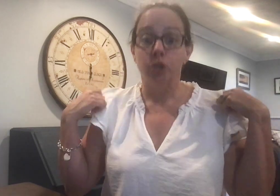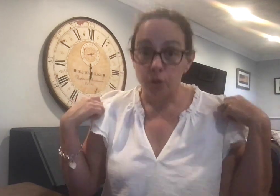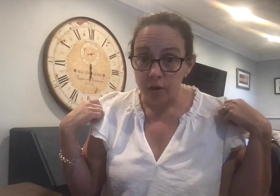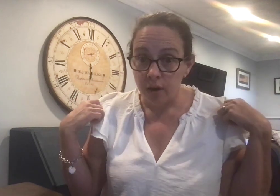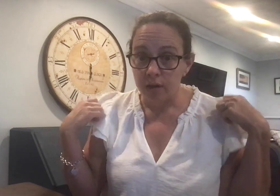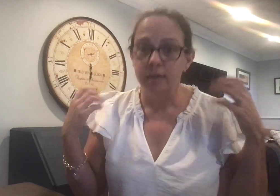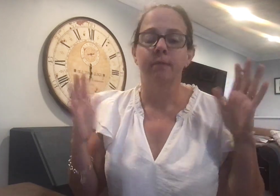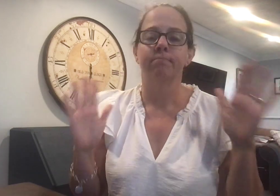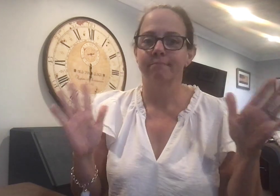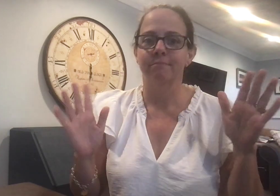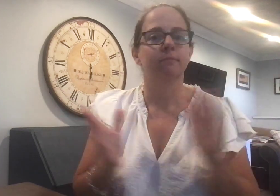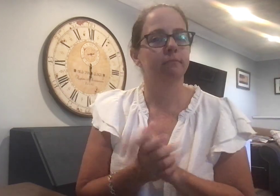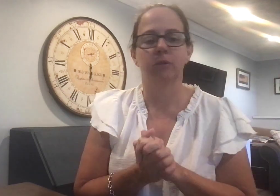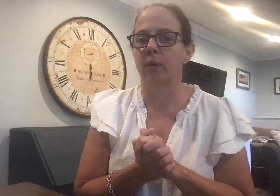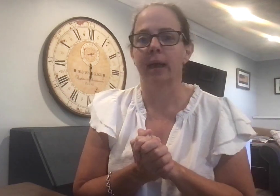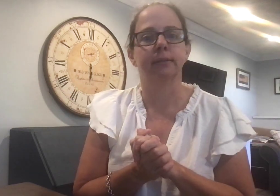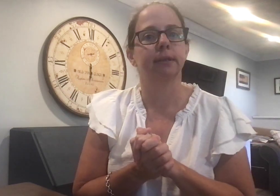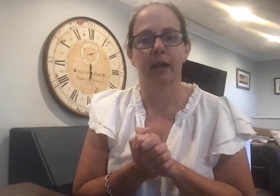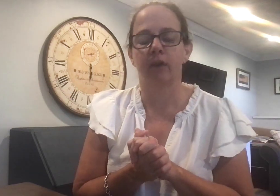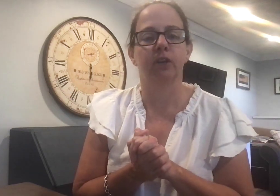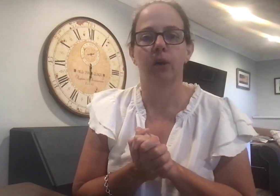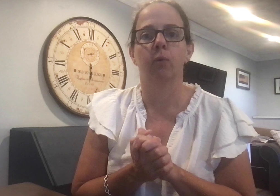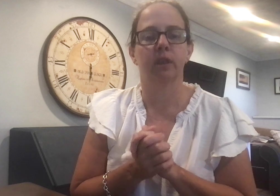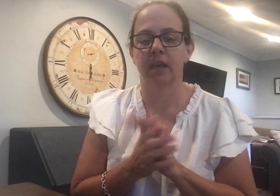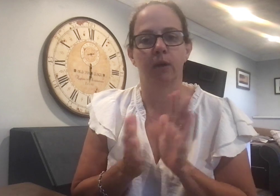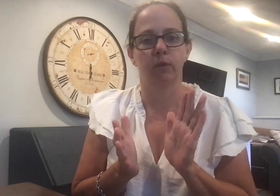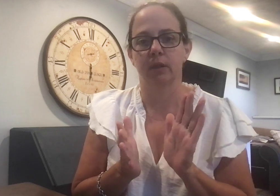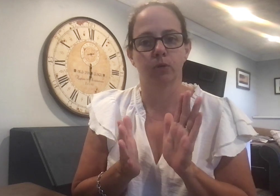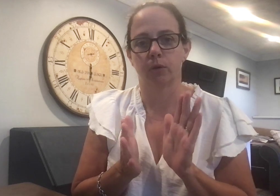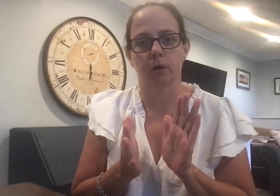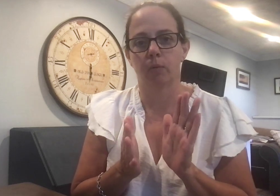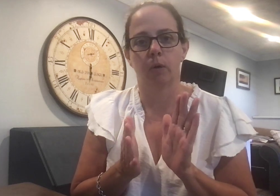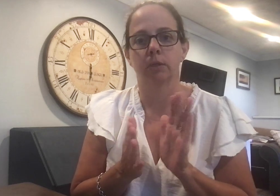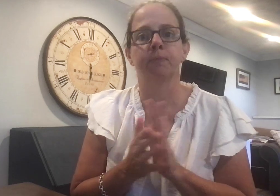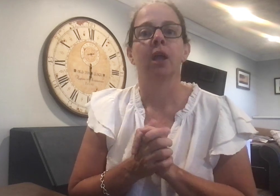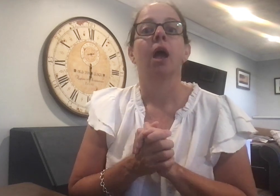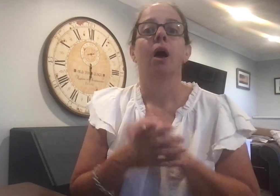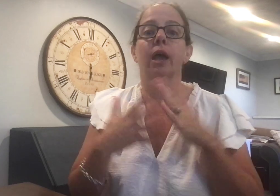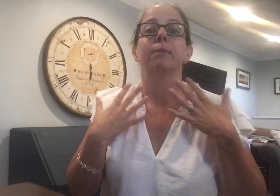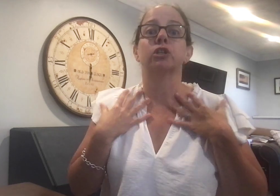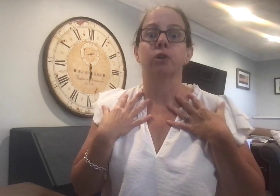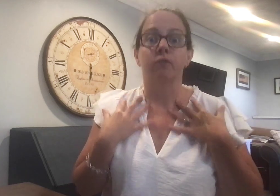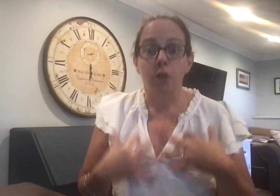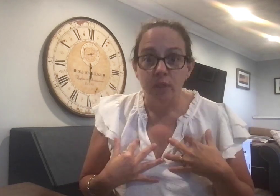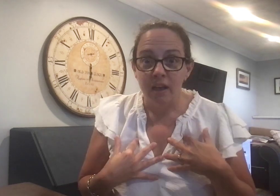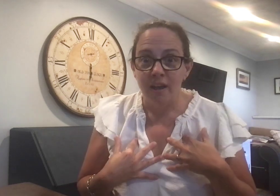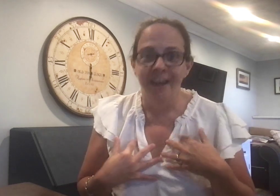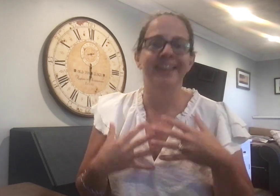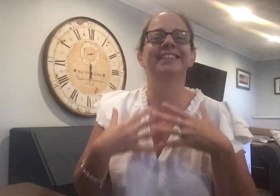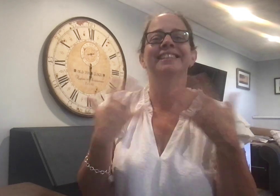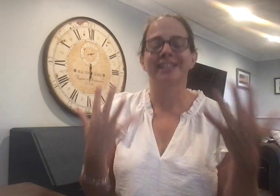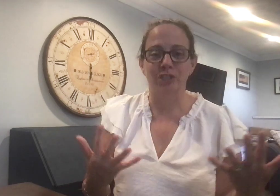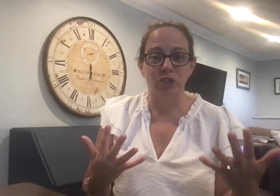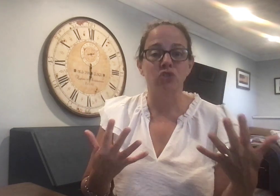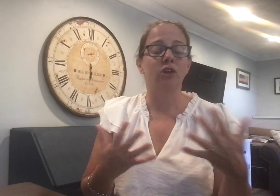shirt on. Don't ask. I got a video with a kid with no shirt on once. Okay, make sure you have clothing on. This is